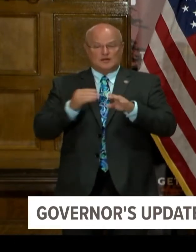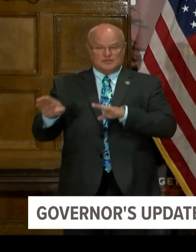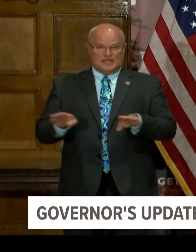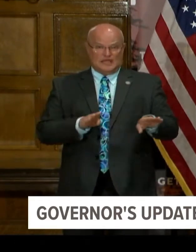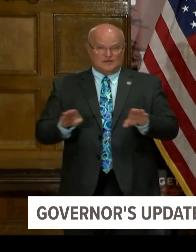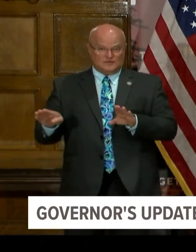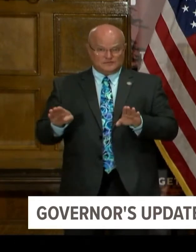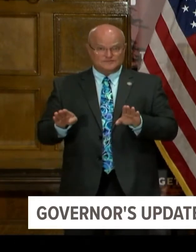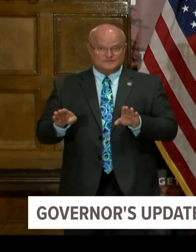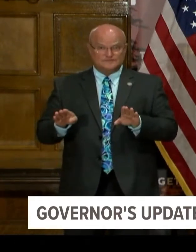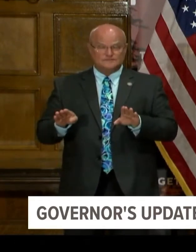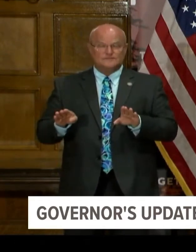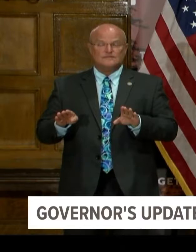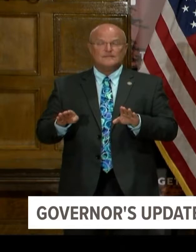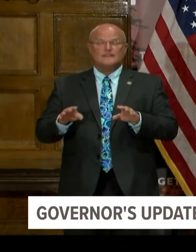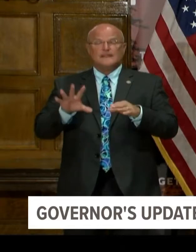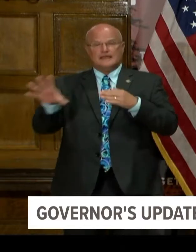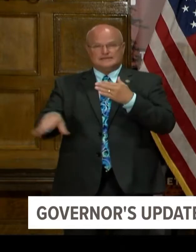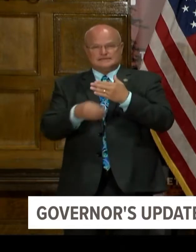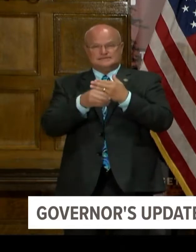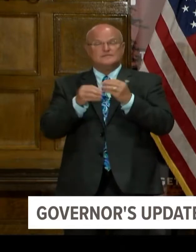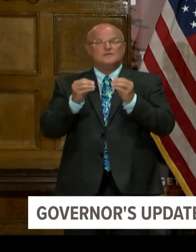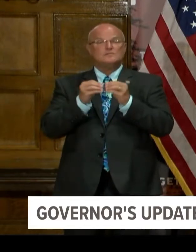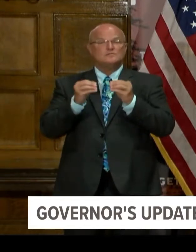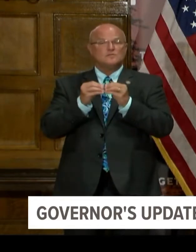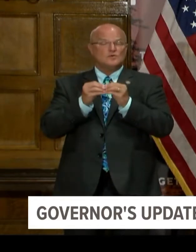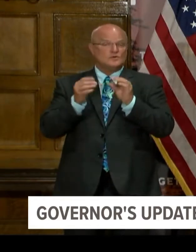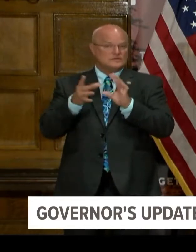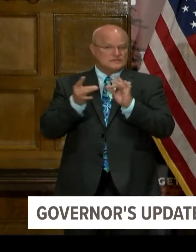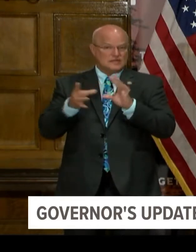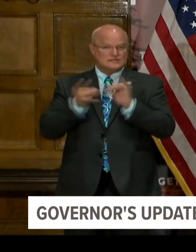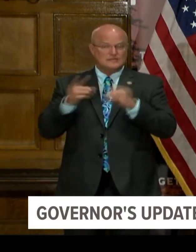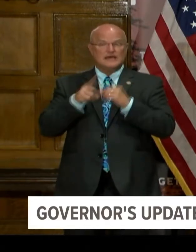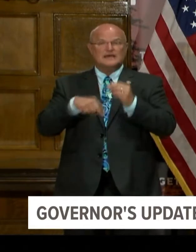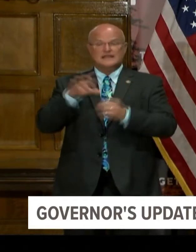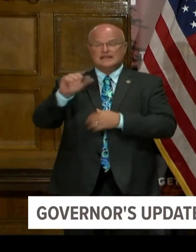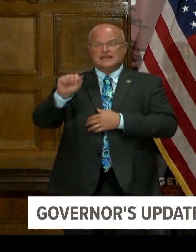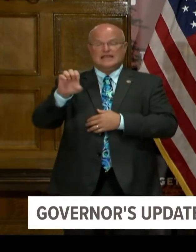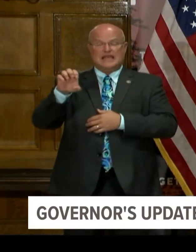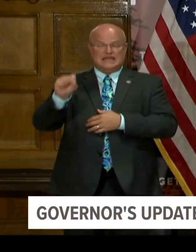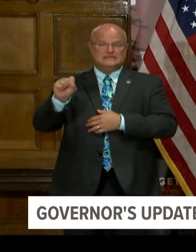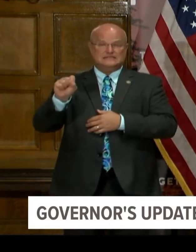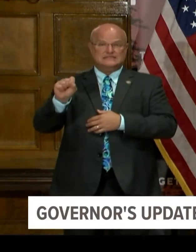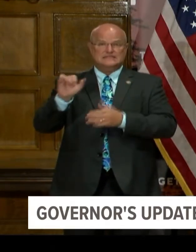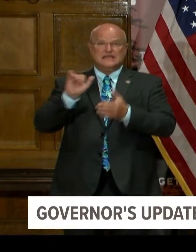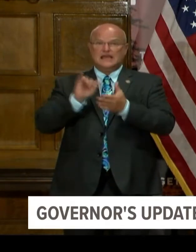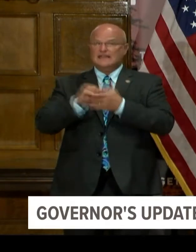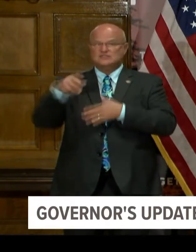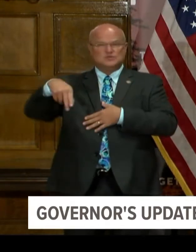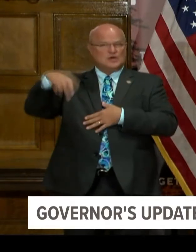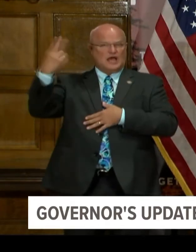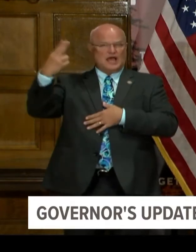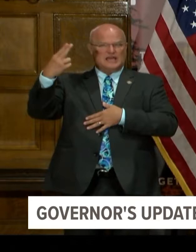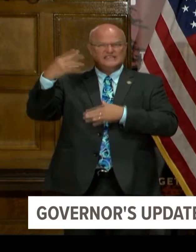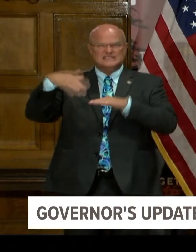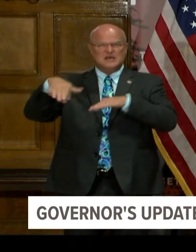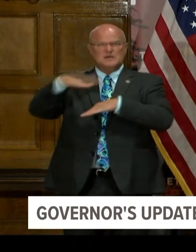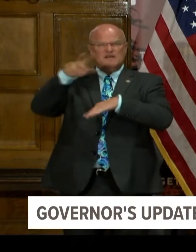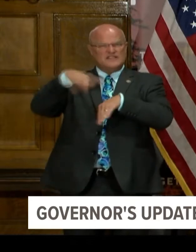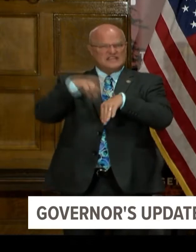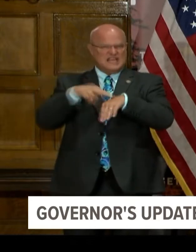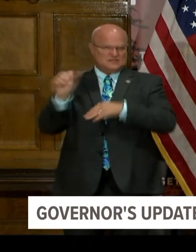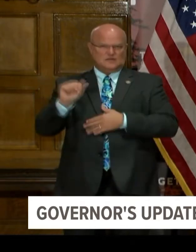behavior. It goes on and talks about the cases, though, and that's too high. It's above the national